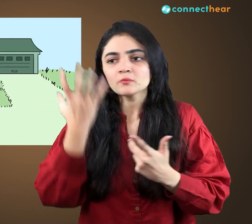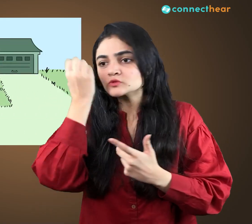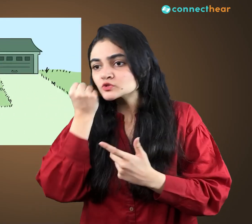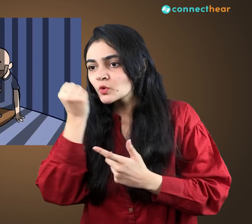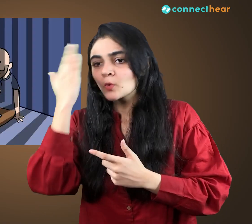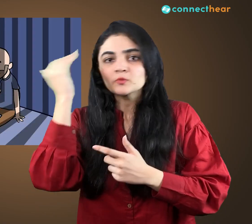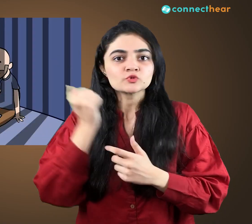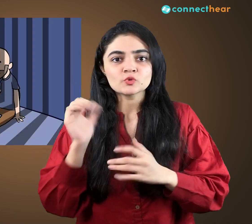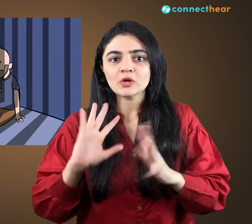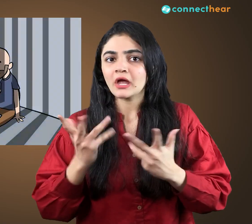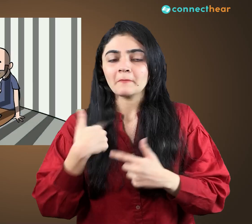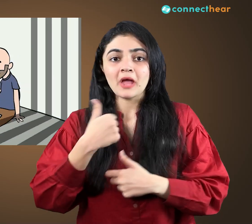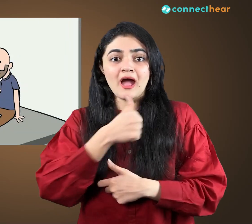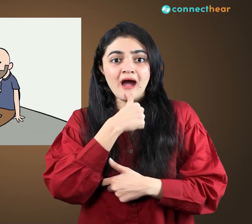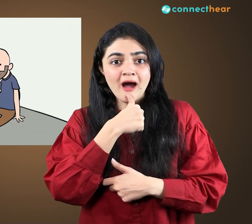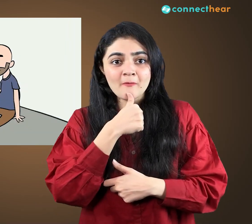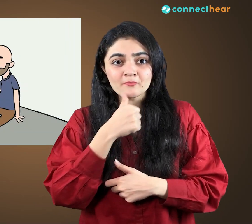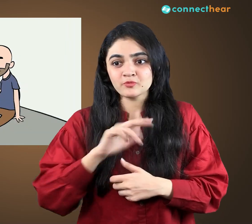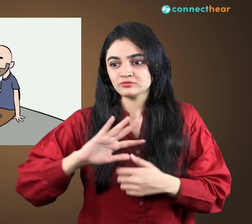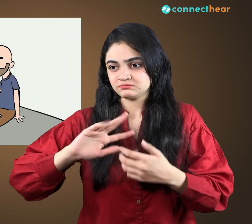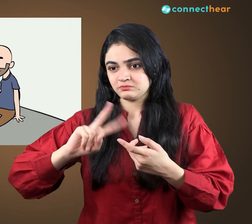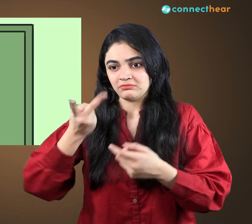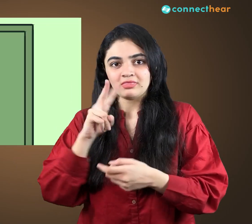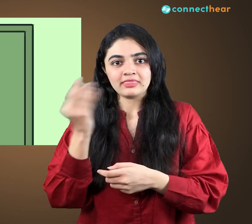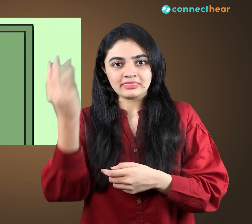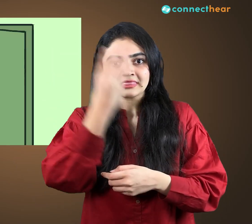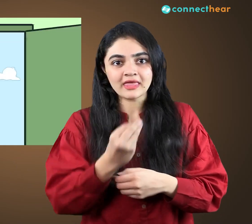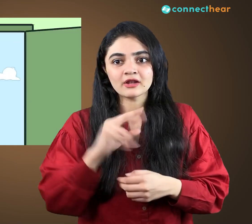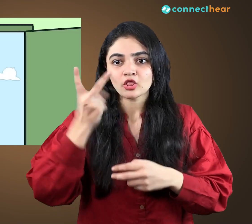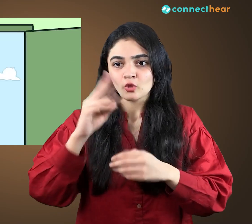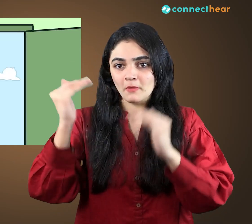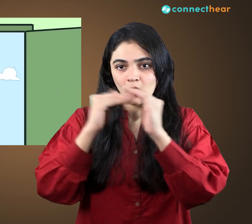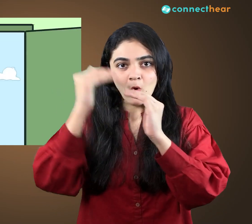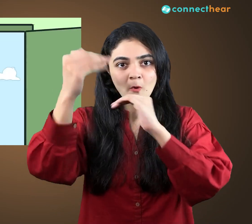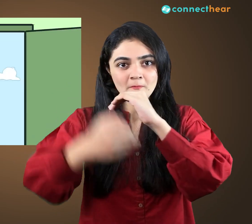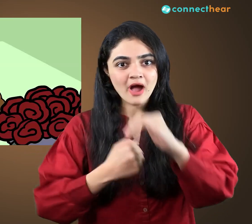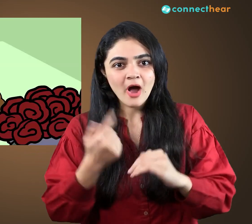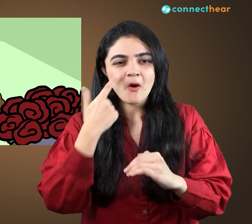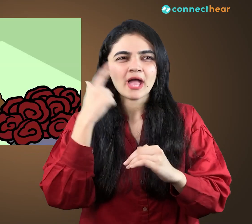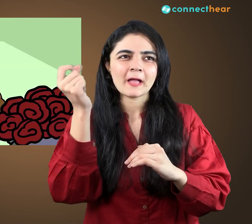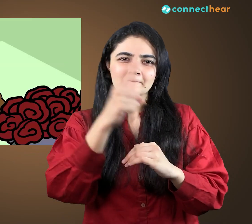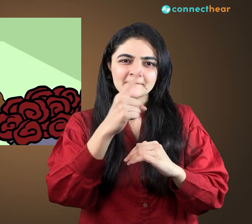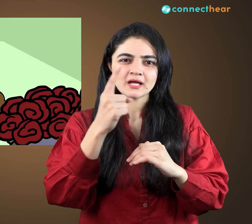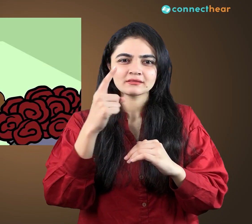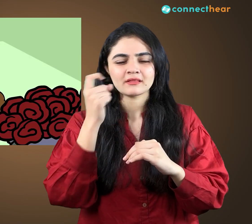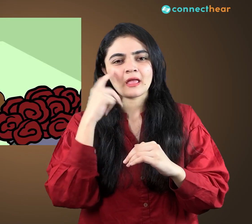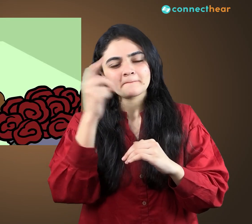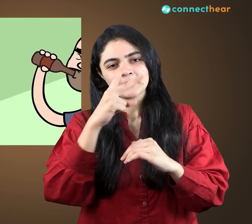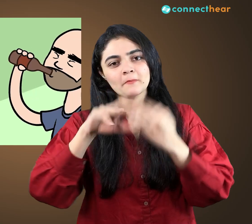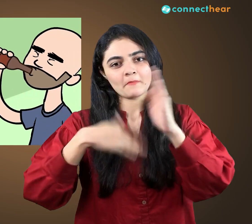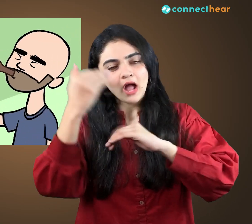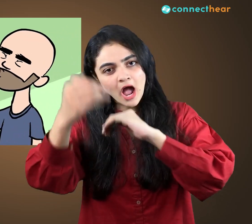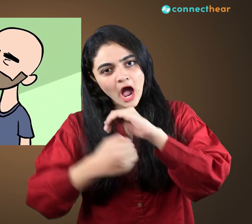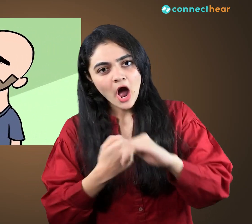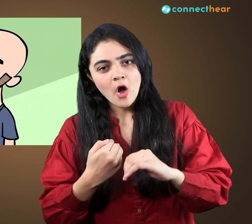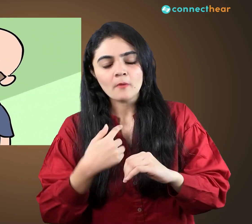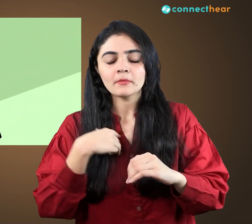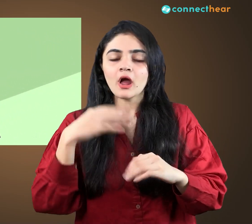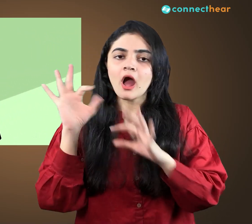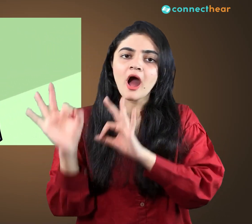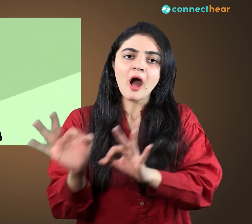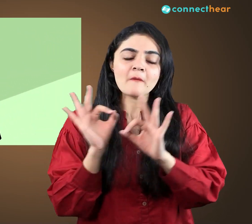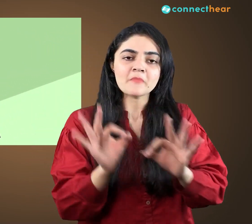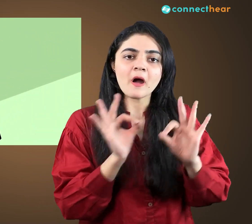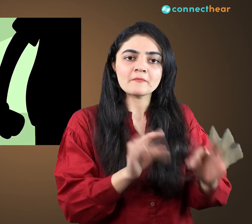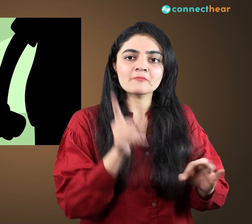go. However, my father was released the next day, and he actually came back home after about a month of living with my grandpa. My dad started drinking